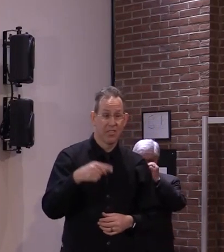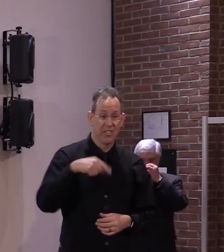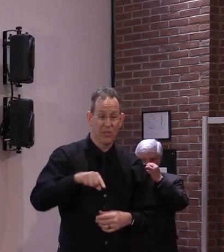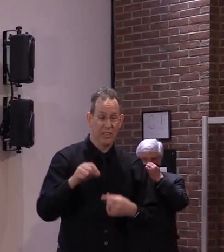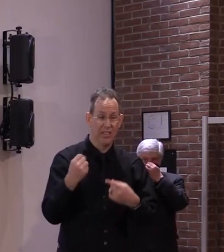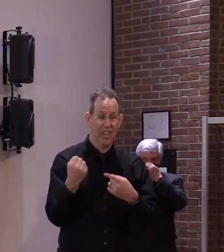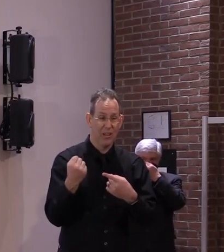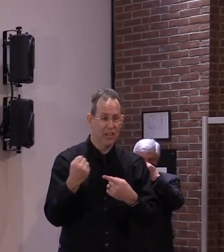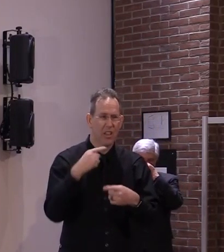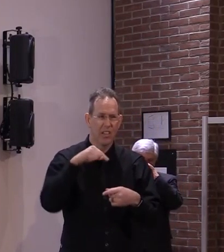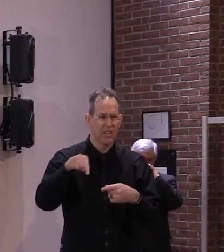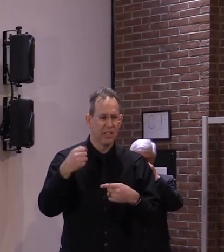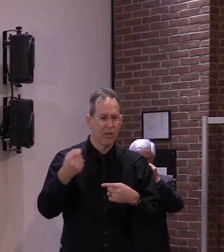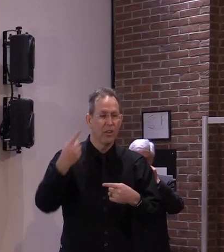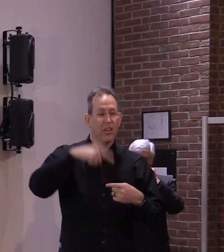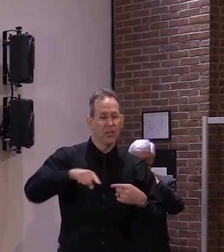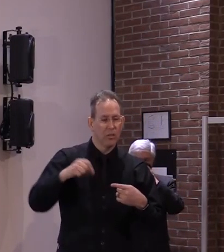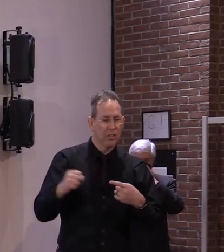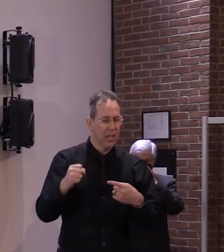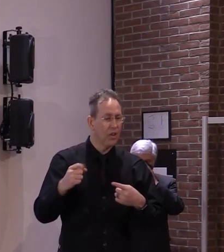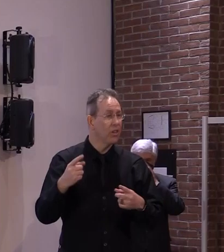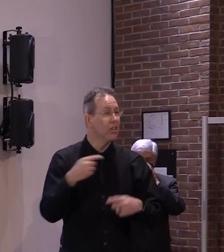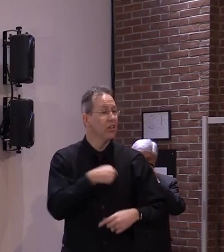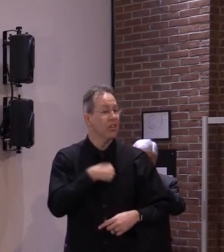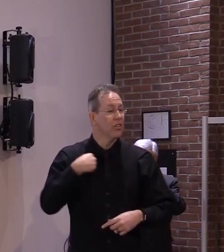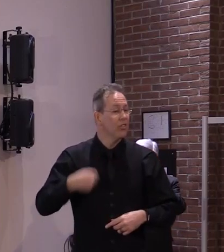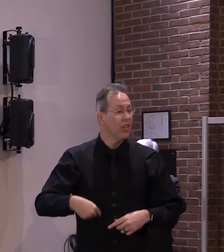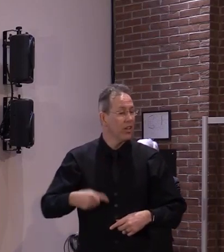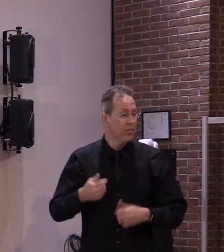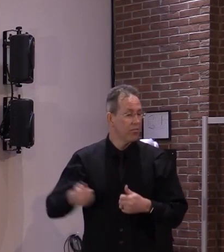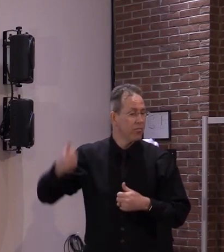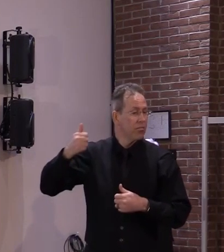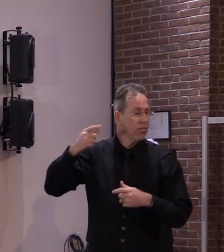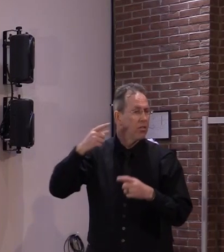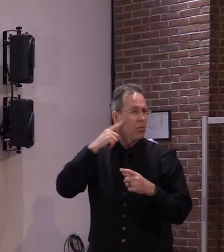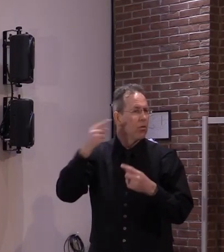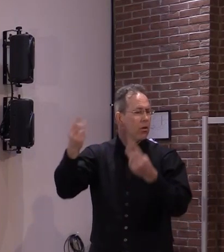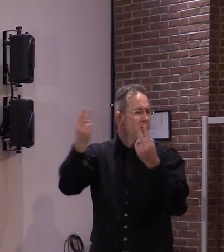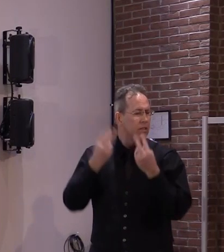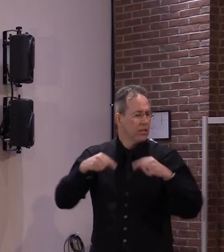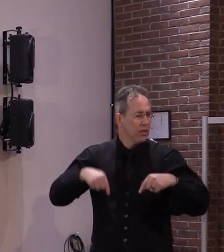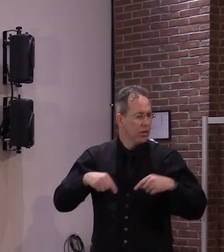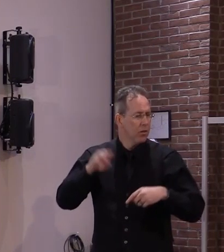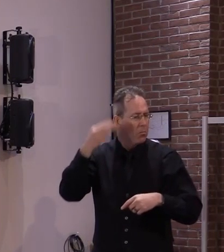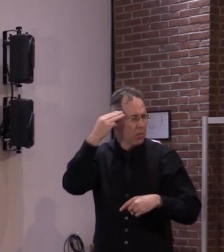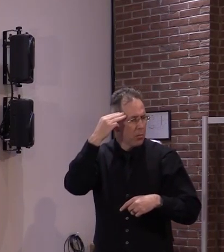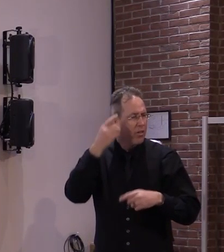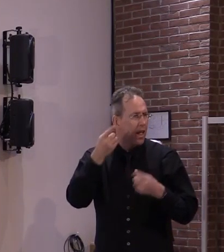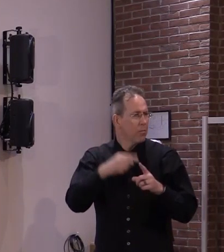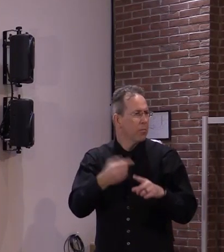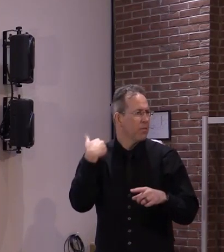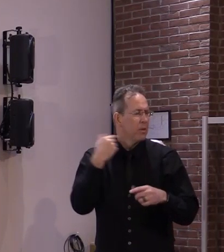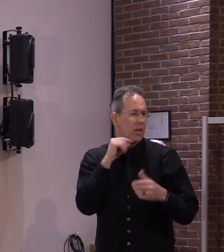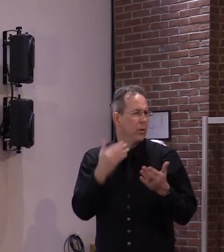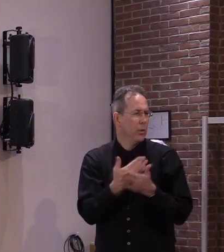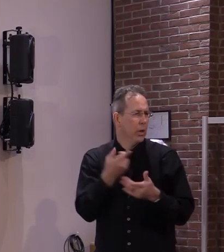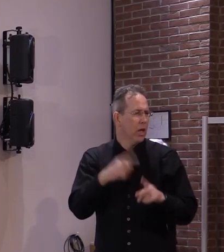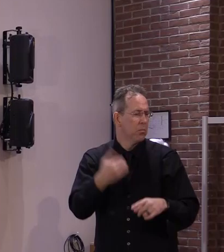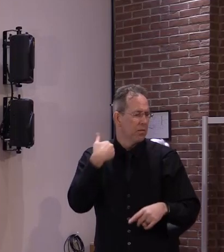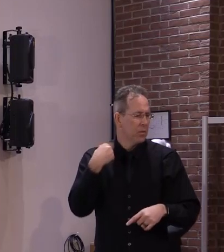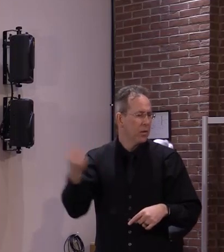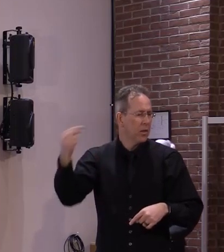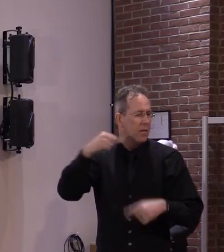state officials in Montpelier. At that time, he invited Vermont to participate in what he called the Belt and Road construction, which